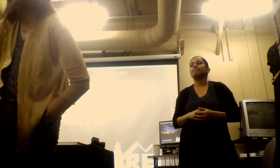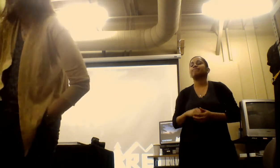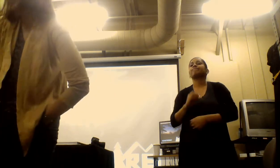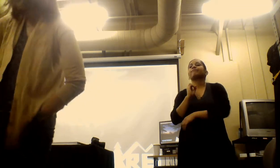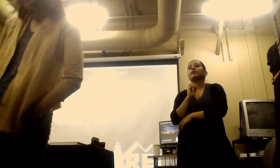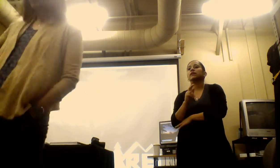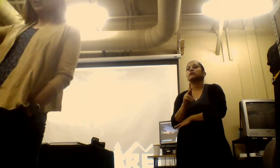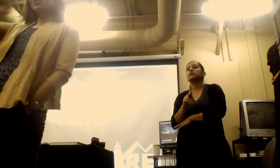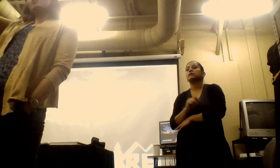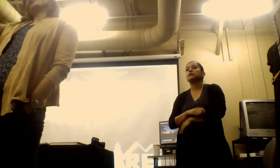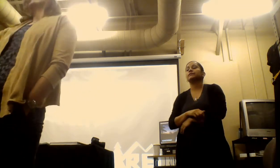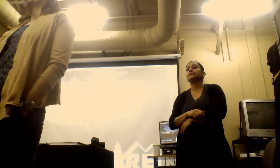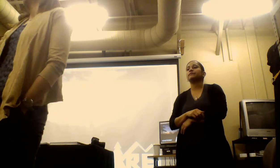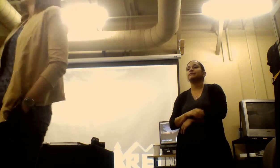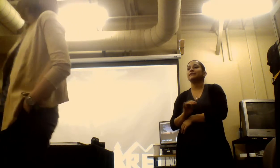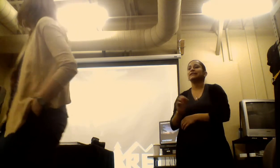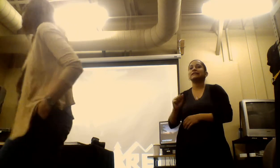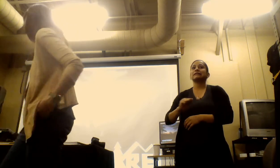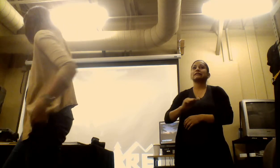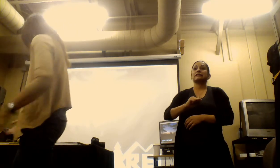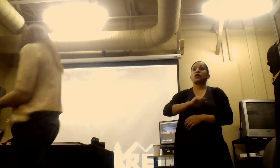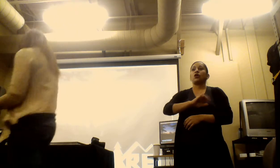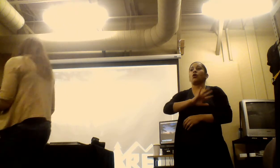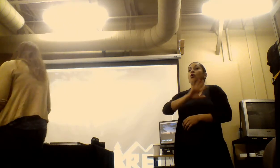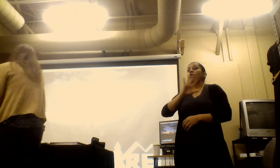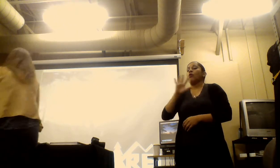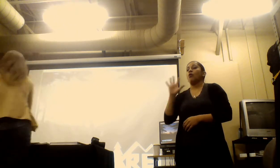Flash. Flash is a whole nother Flash